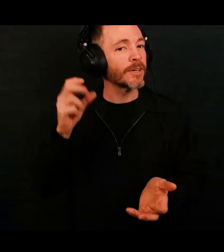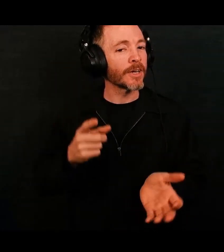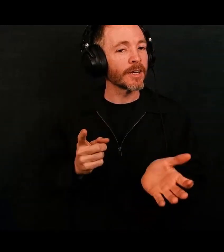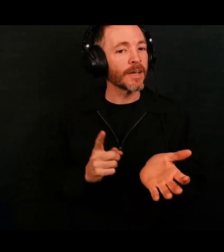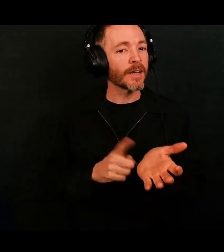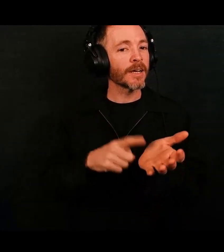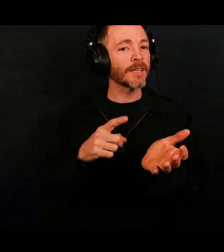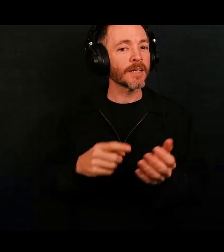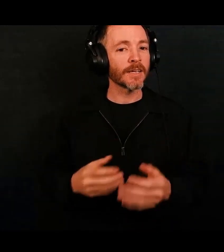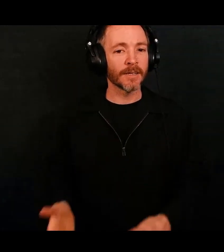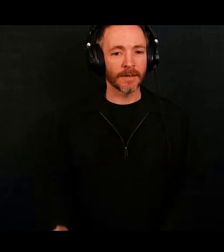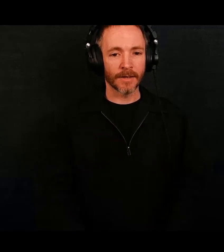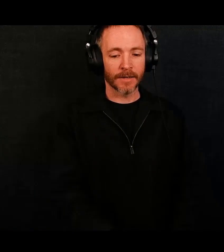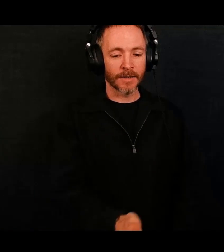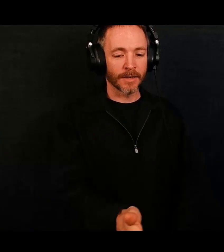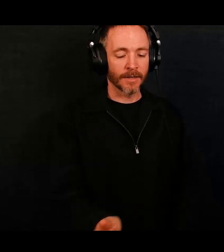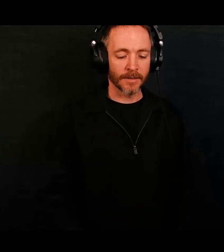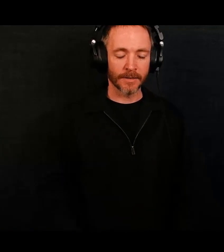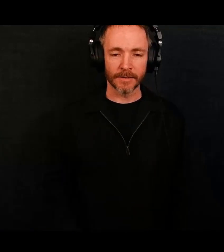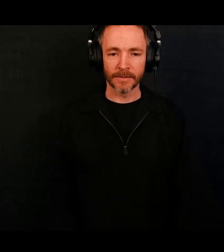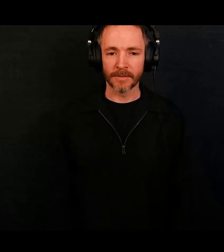You can hear a click.